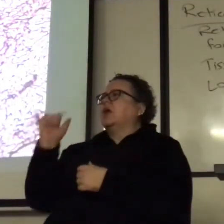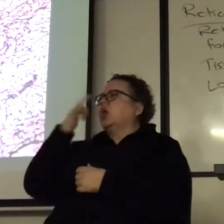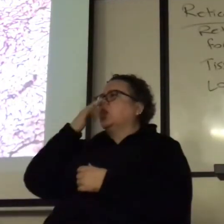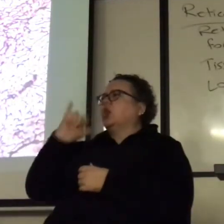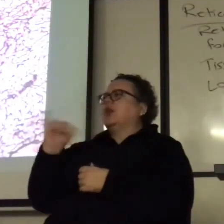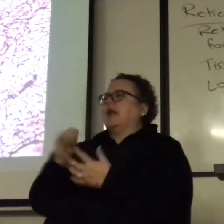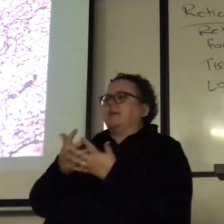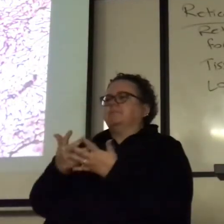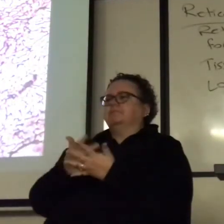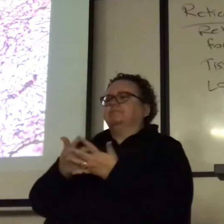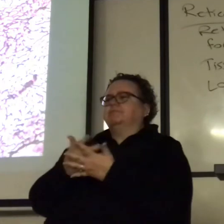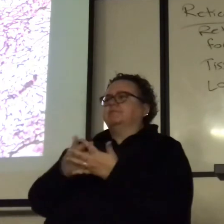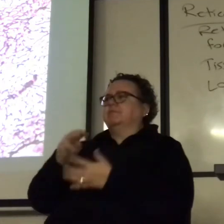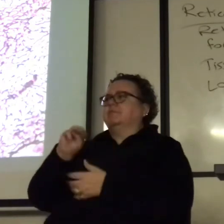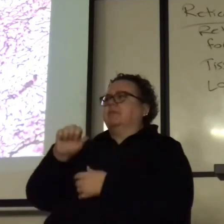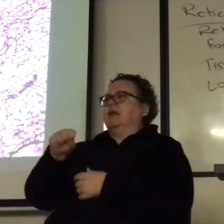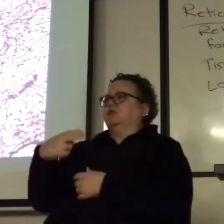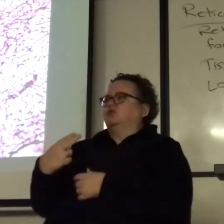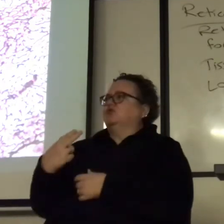sieve.